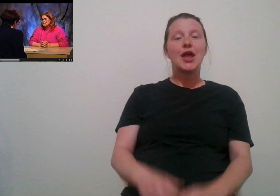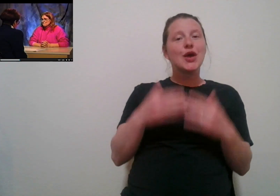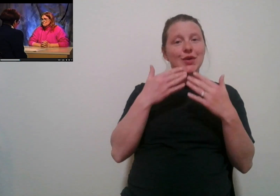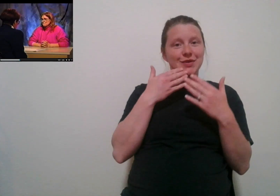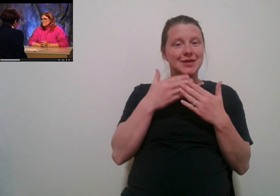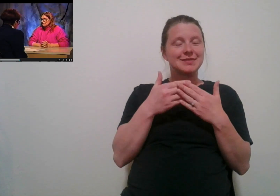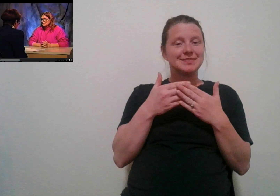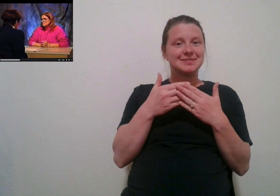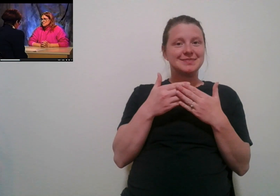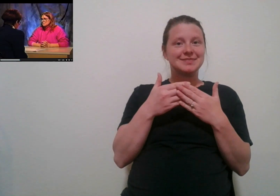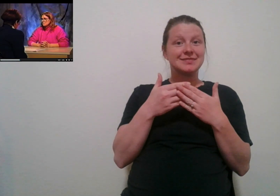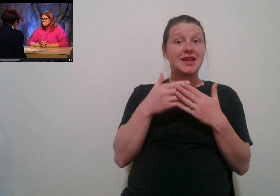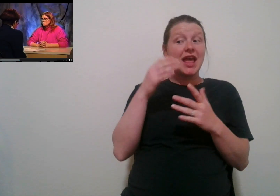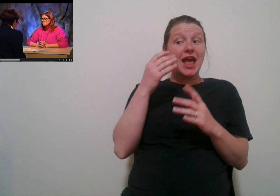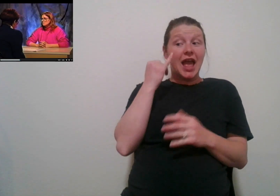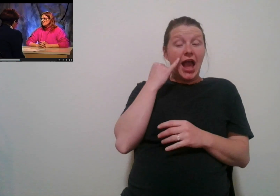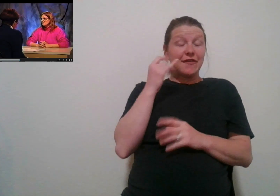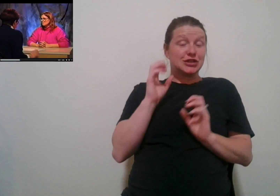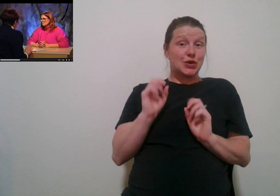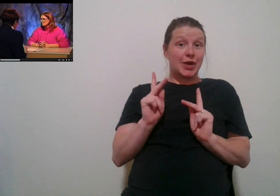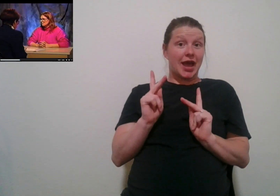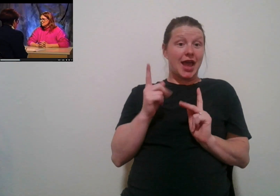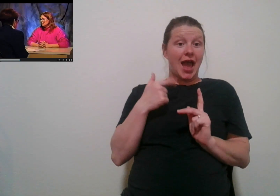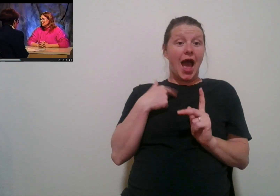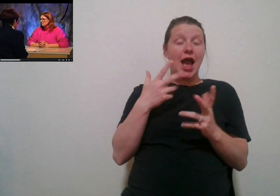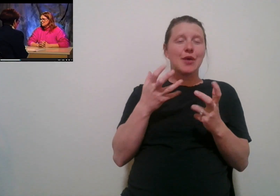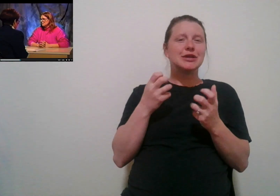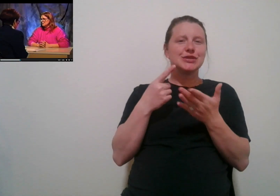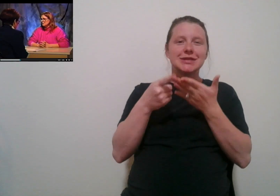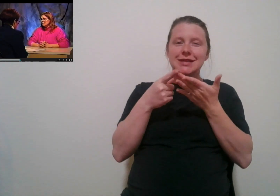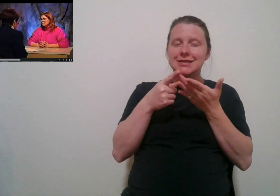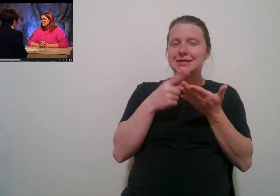Good. Well, if it's okay, I'd like to also